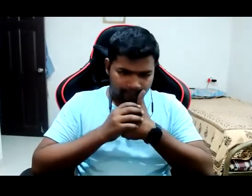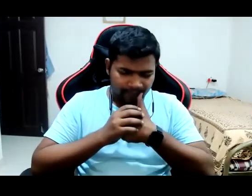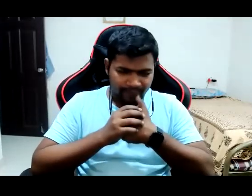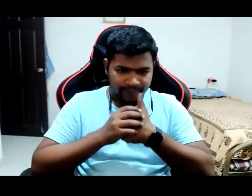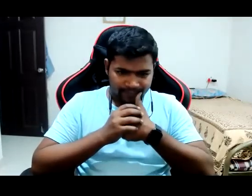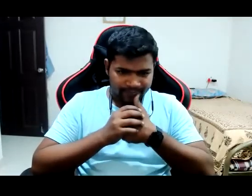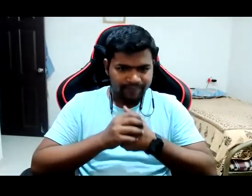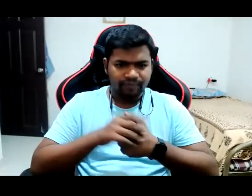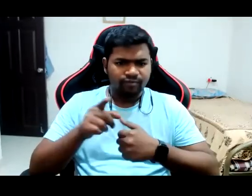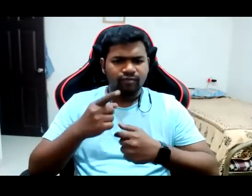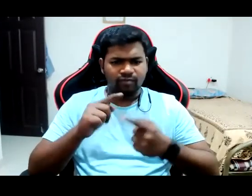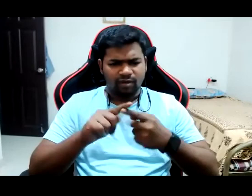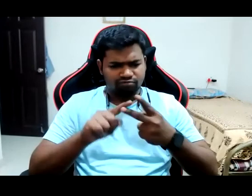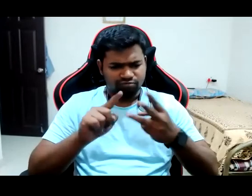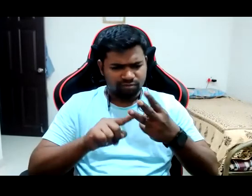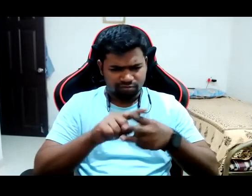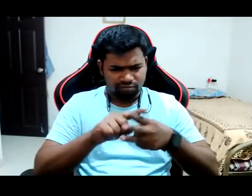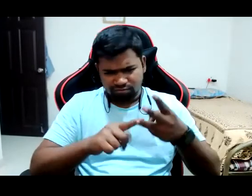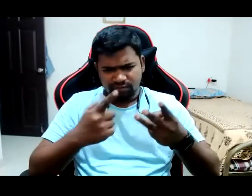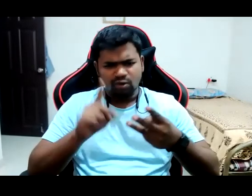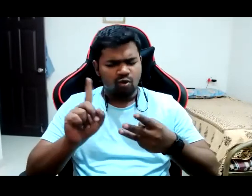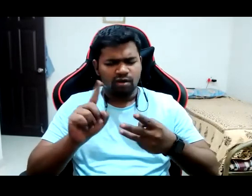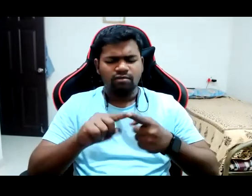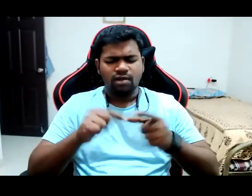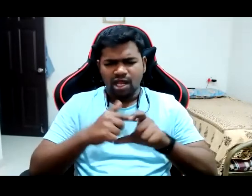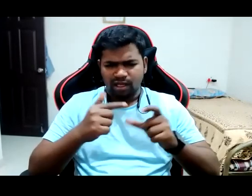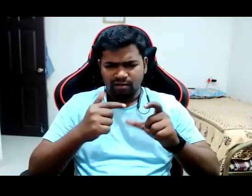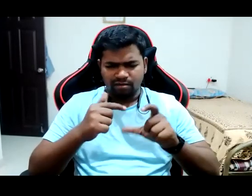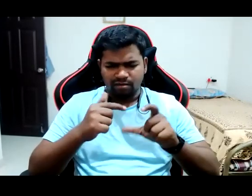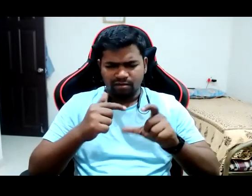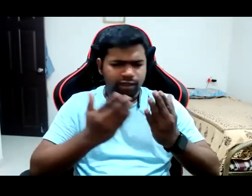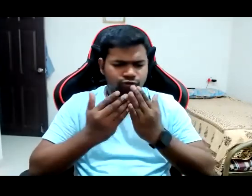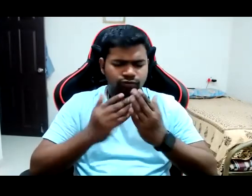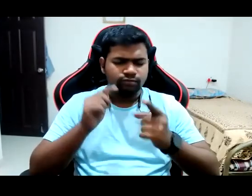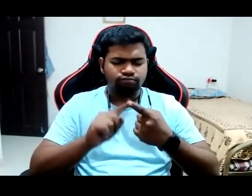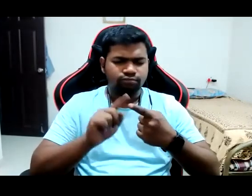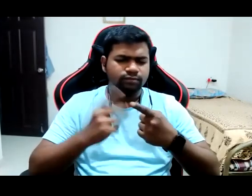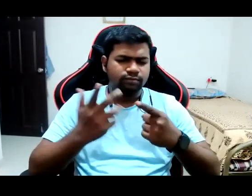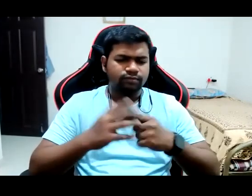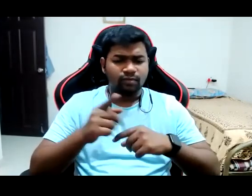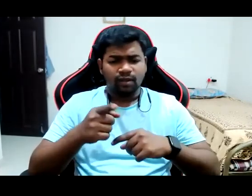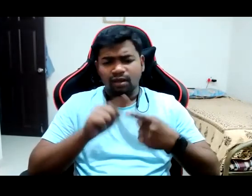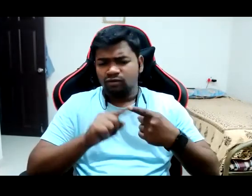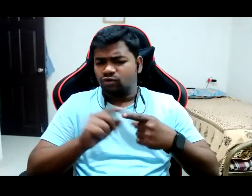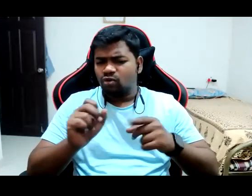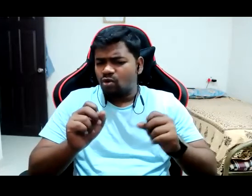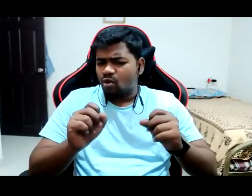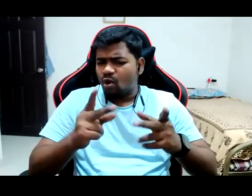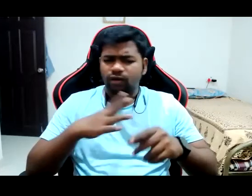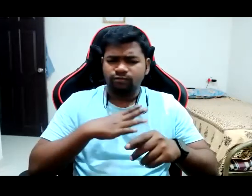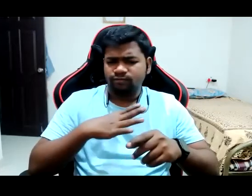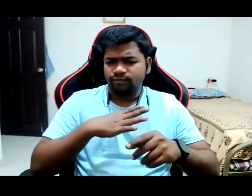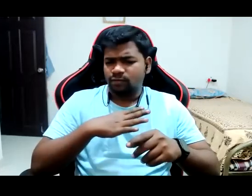among the three options that we have, and one of them is education. Is it okay if I build